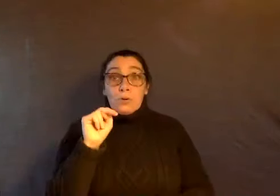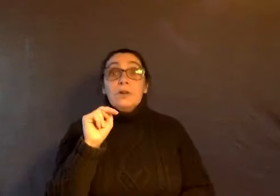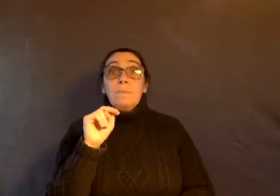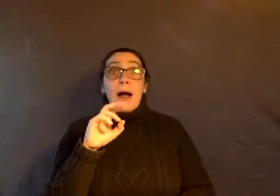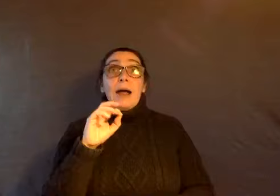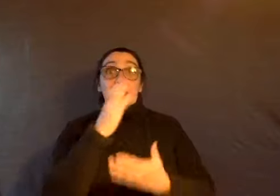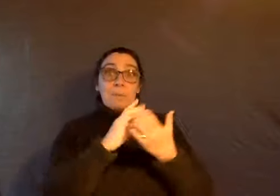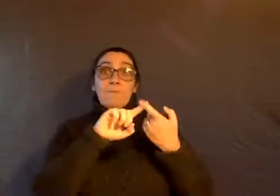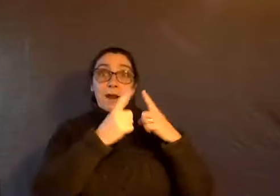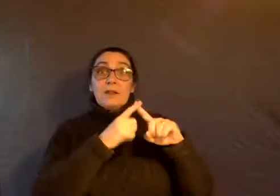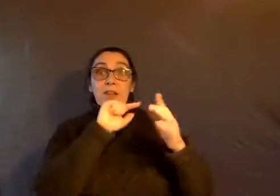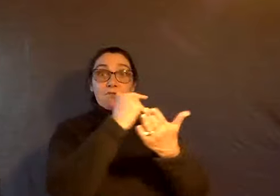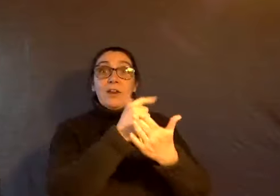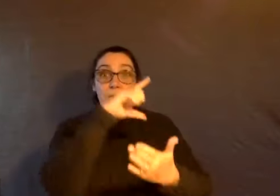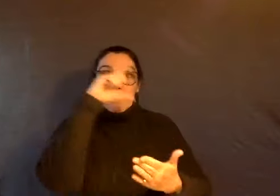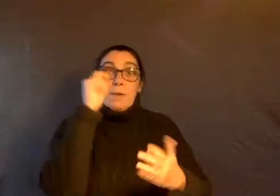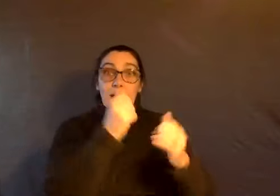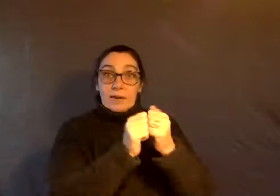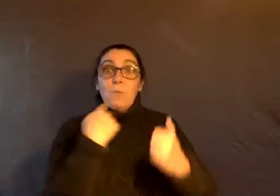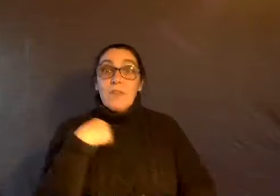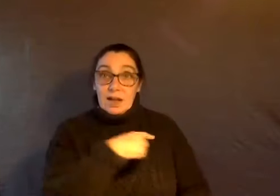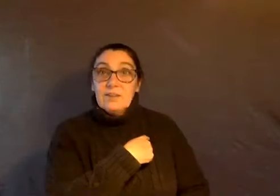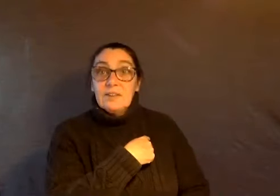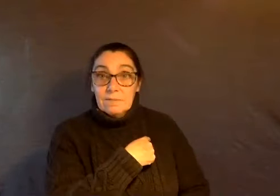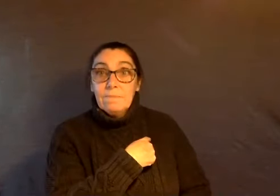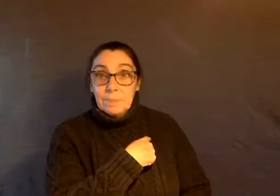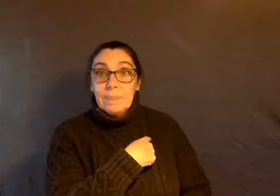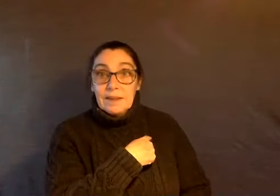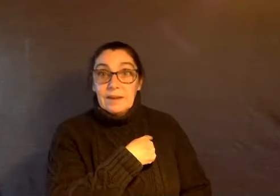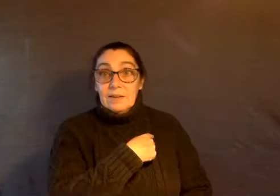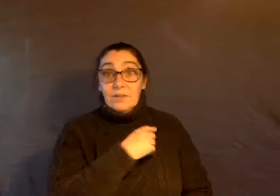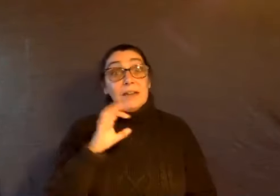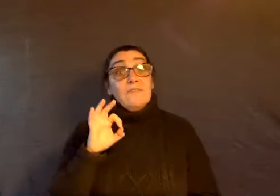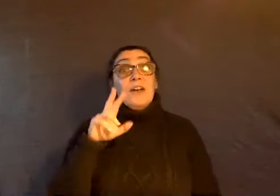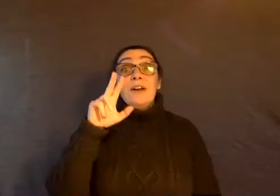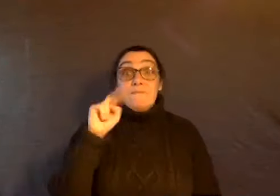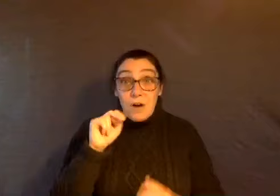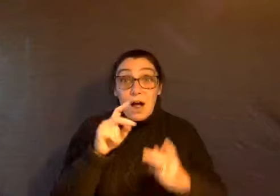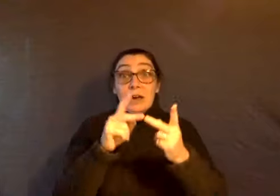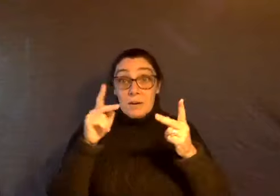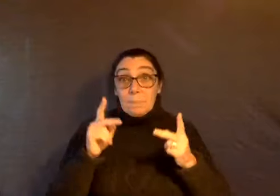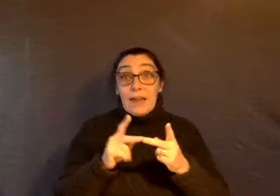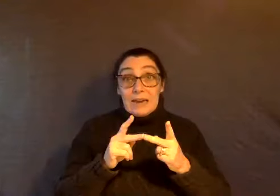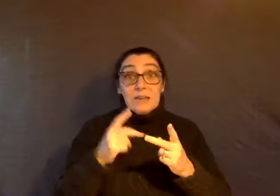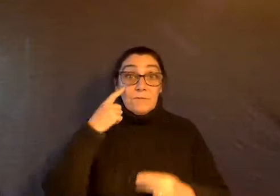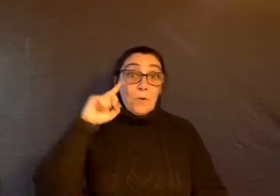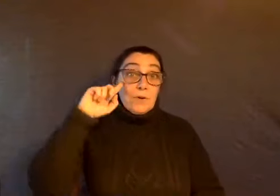owned by some friends that graduated from Gallaudet with us. So that's a very fun place for the